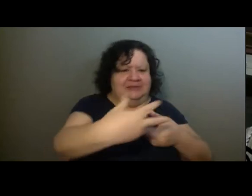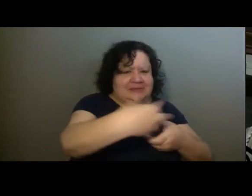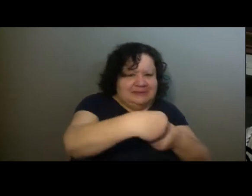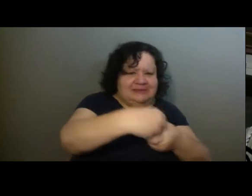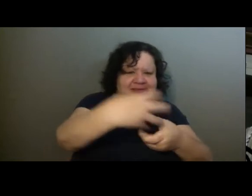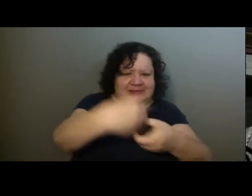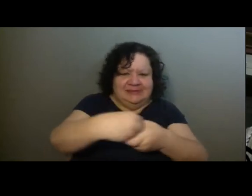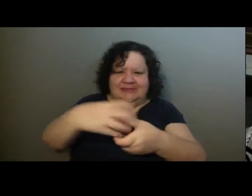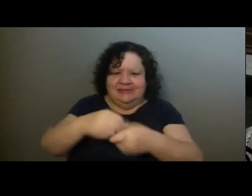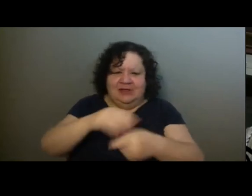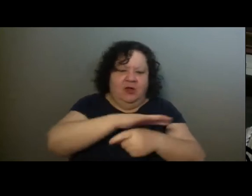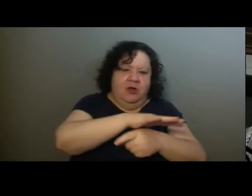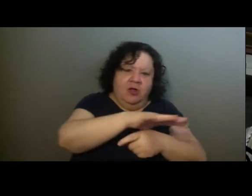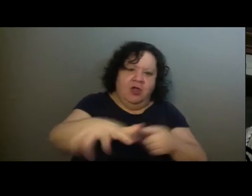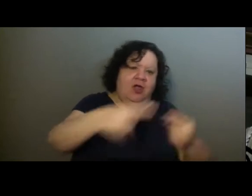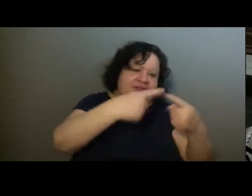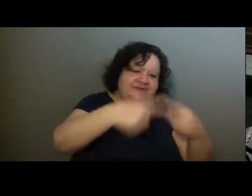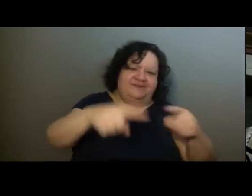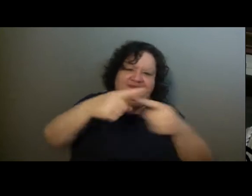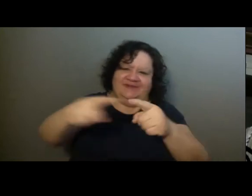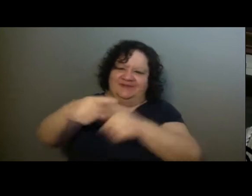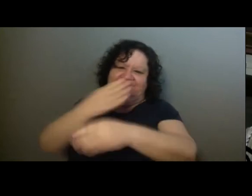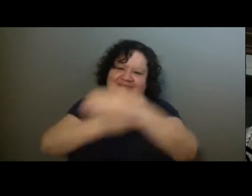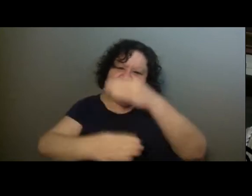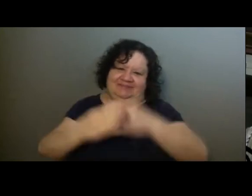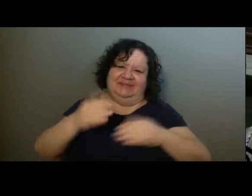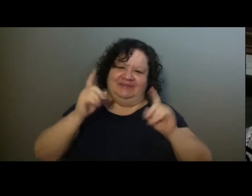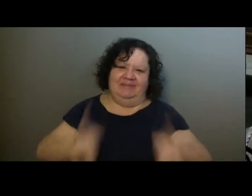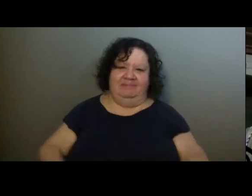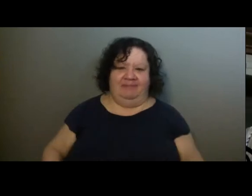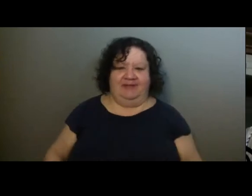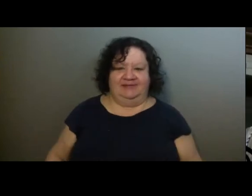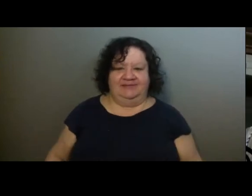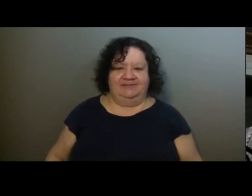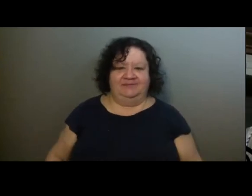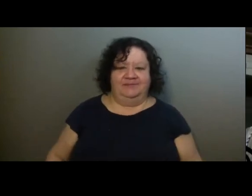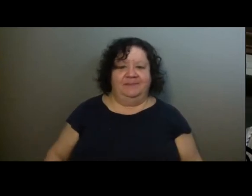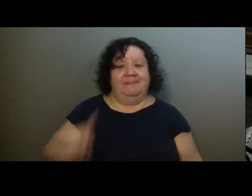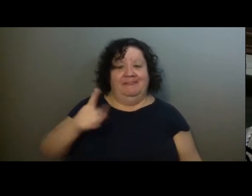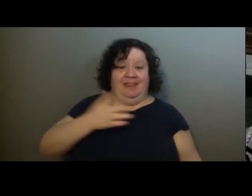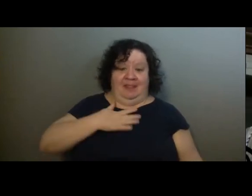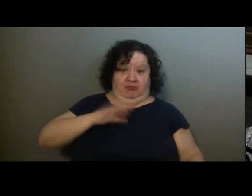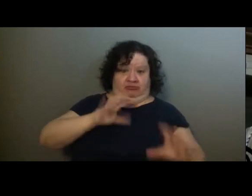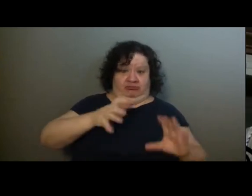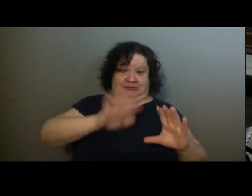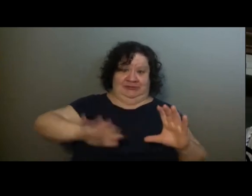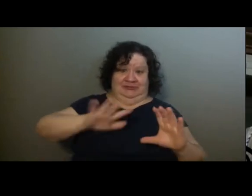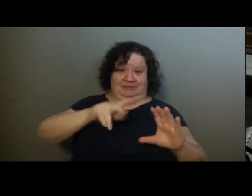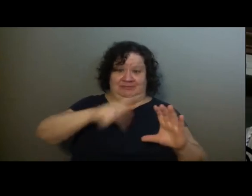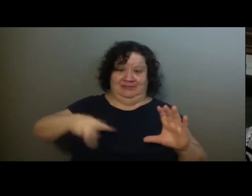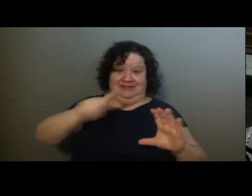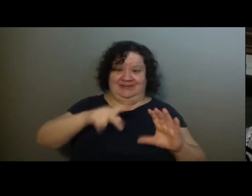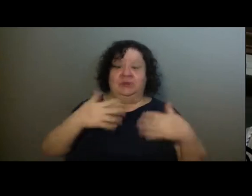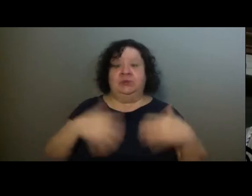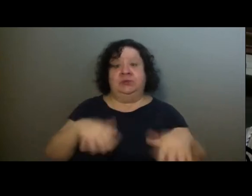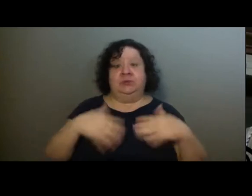the challenges of connectivity, the challenges of economic hardships that persons